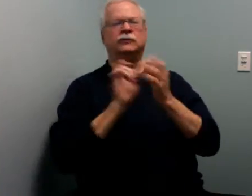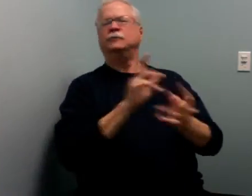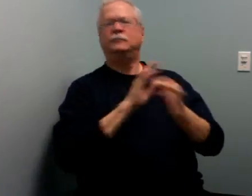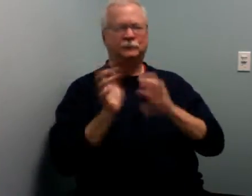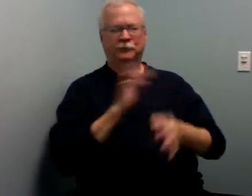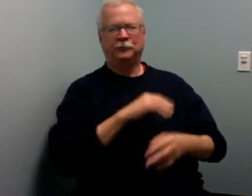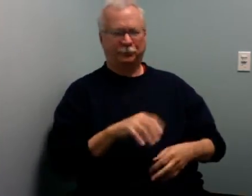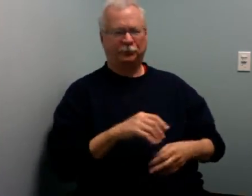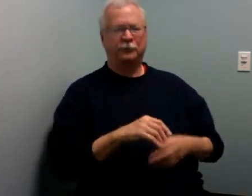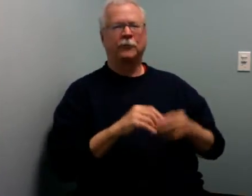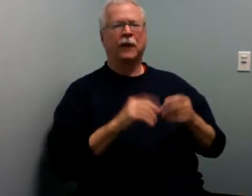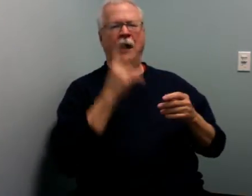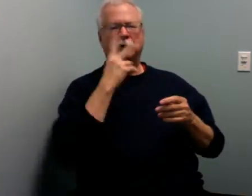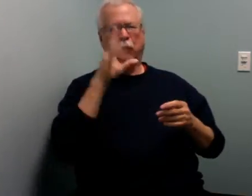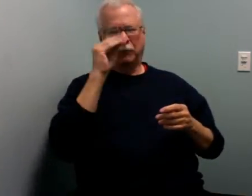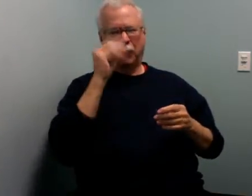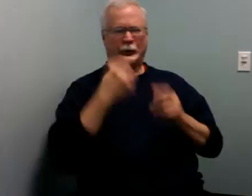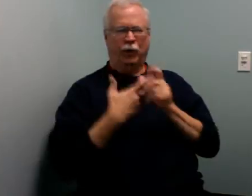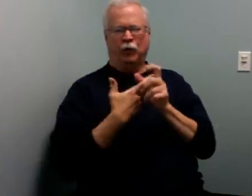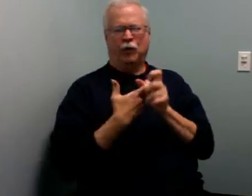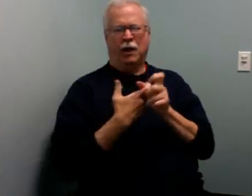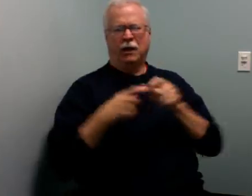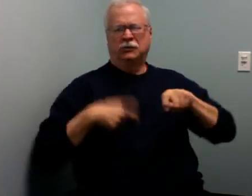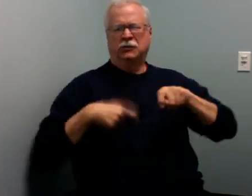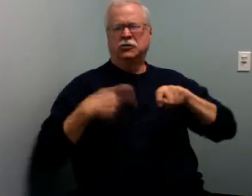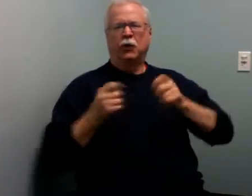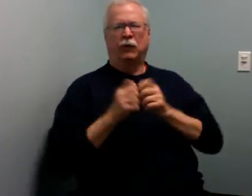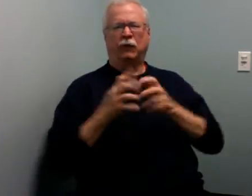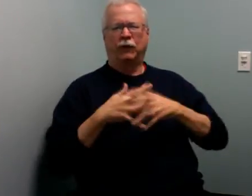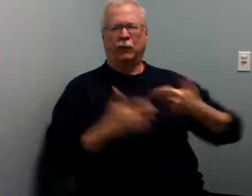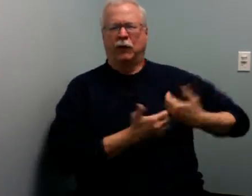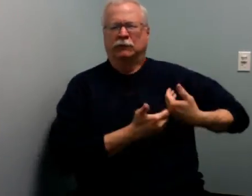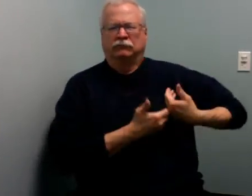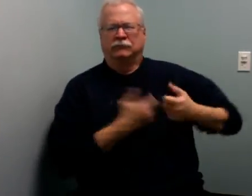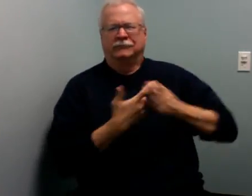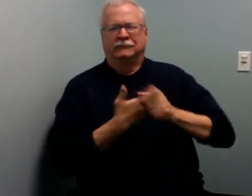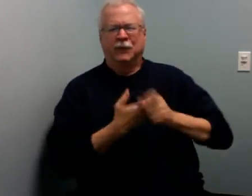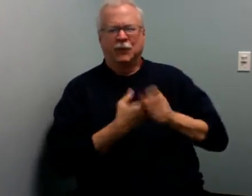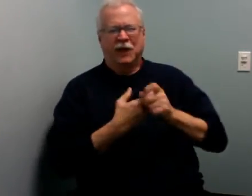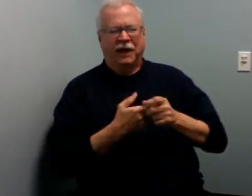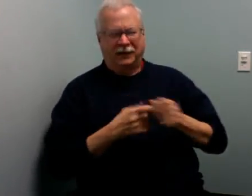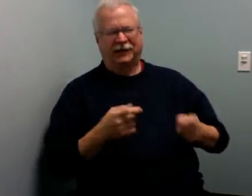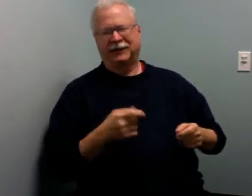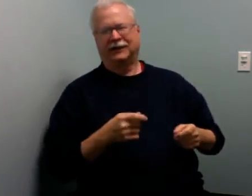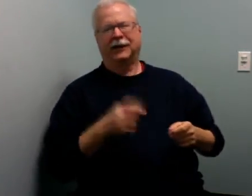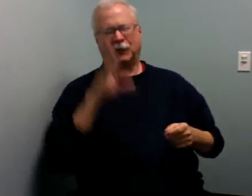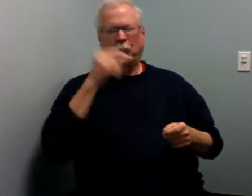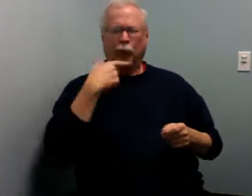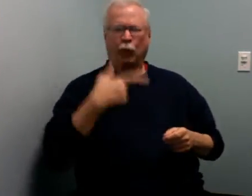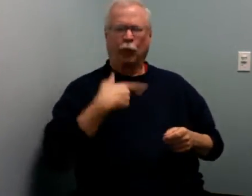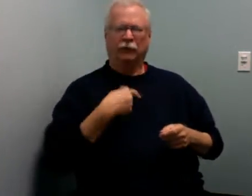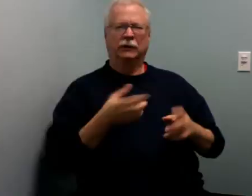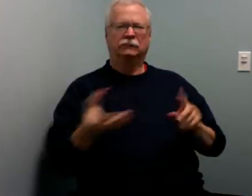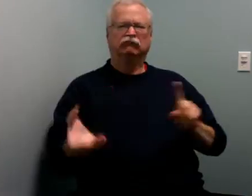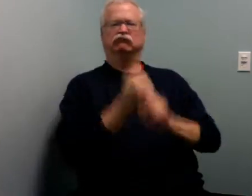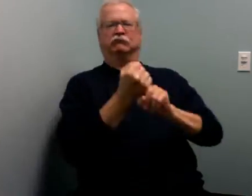And we were going back and forth down the field, and I remember one boy was running, and he was carrying the ball. And he told